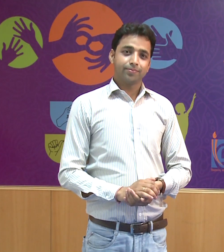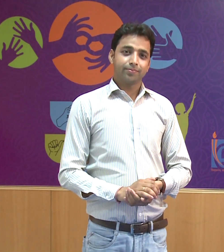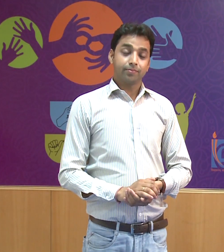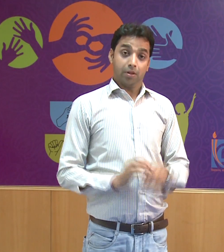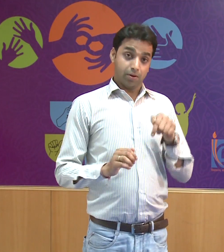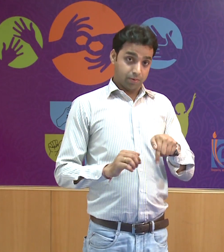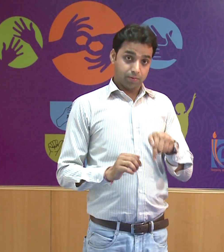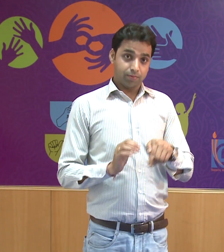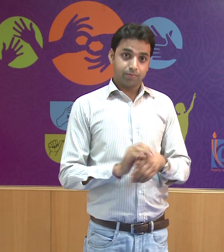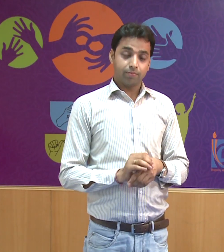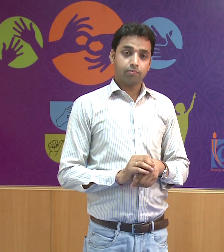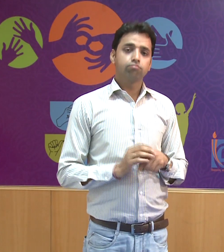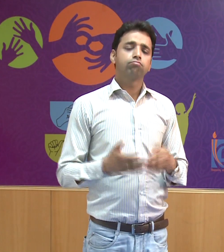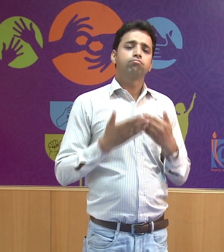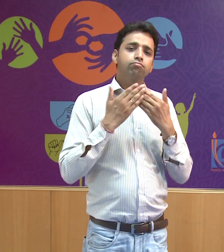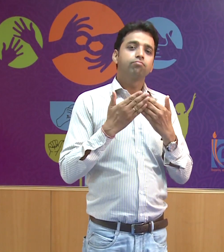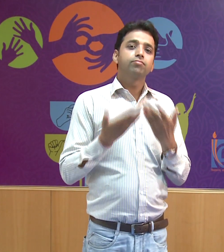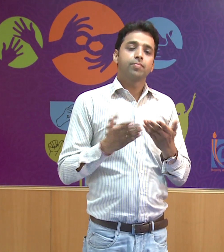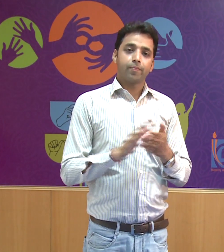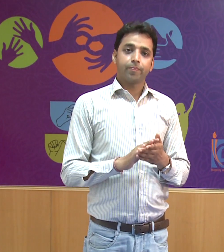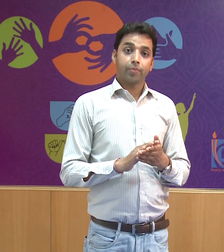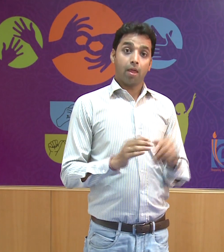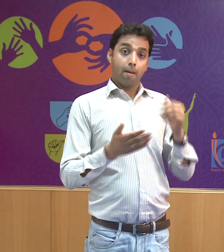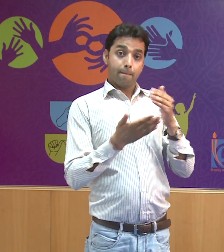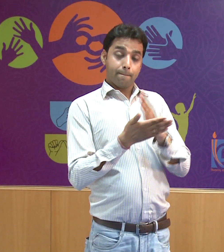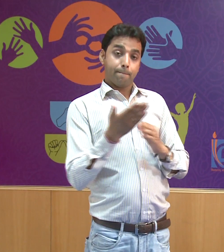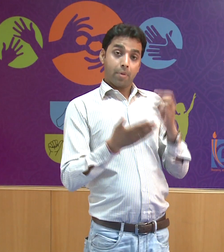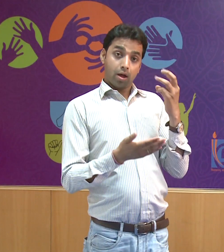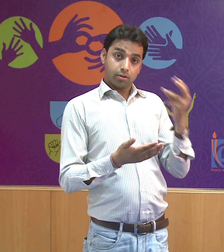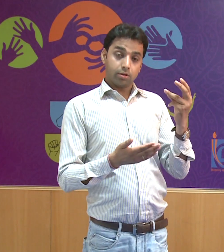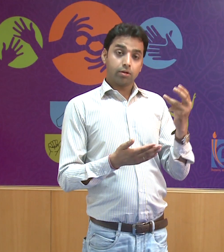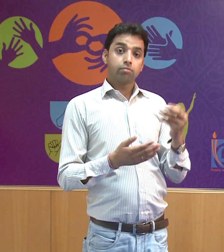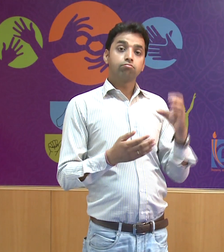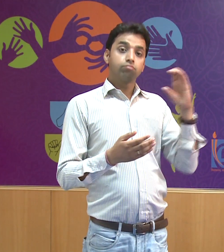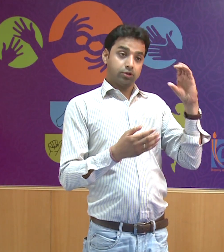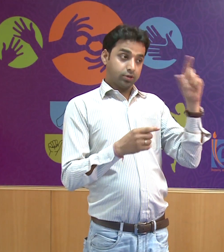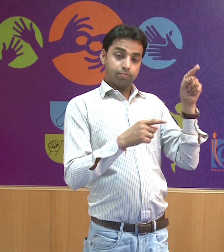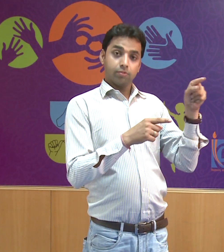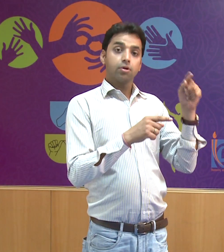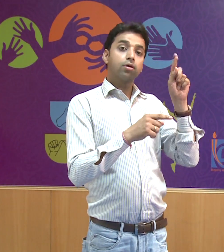Today we will study part 3 of chapter 18.